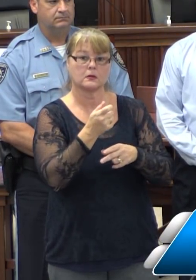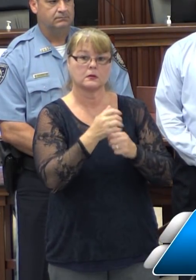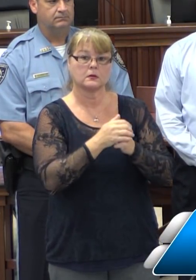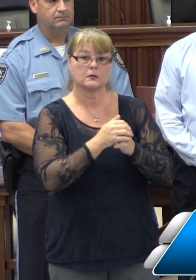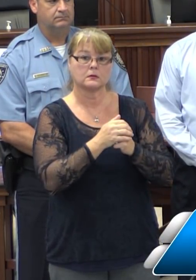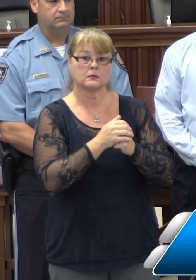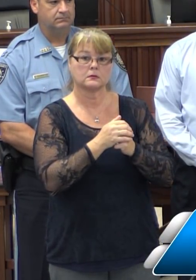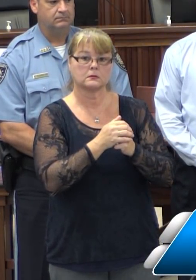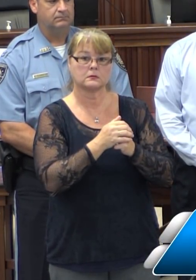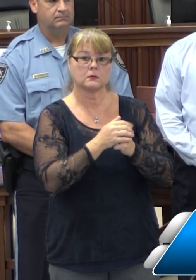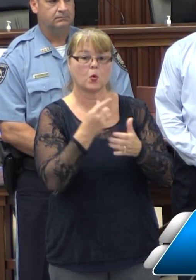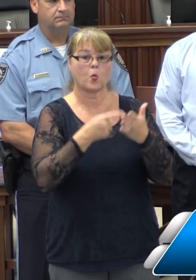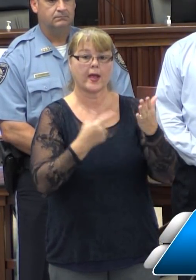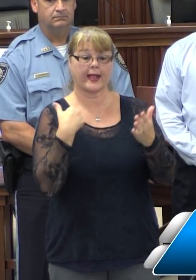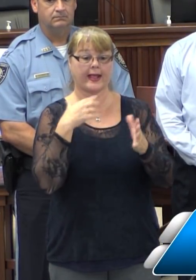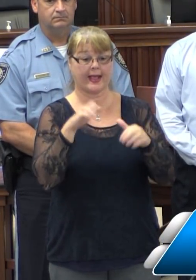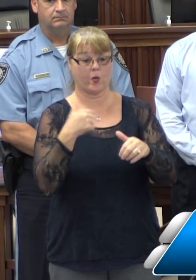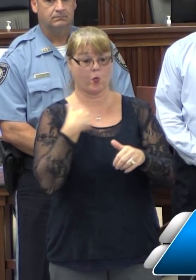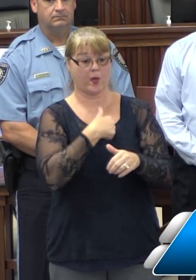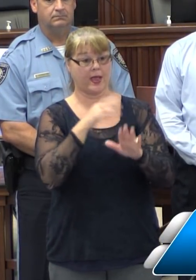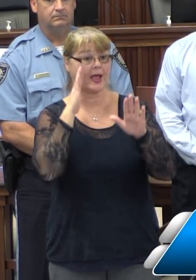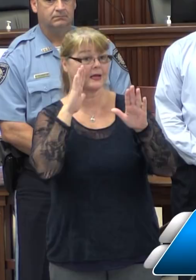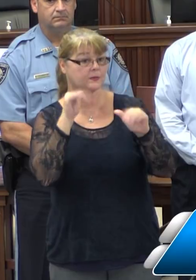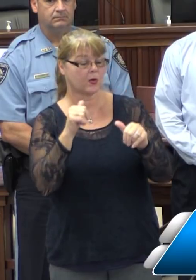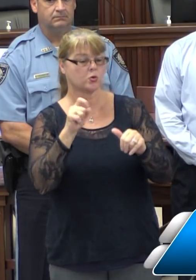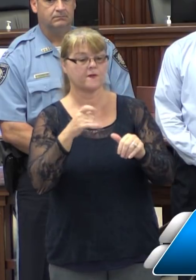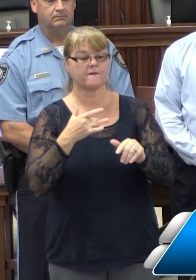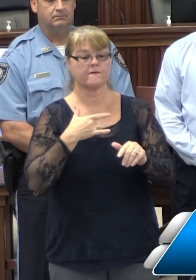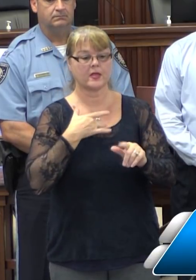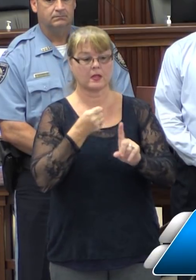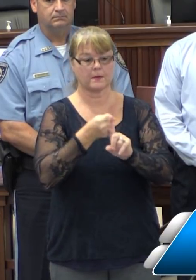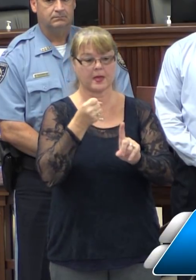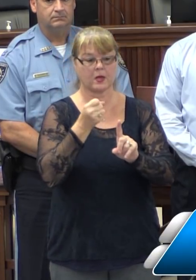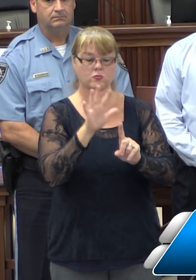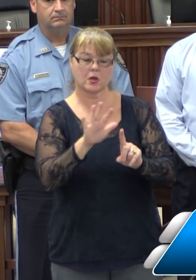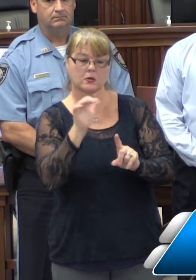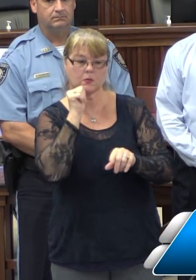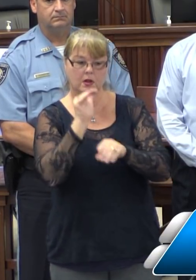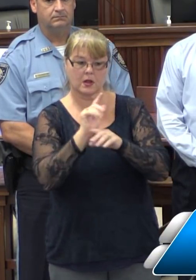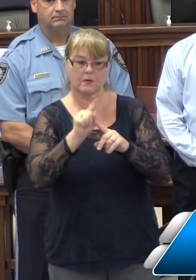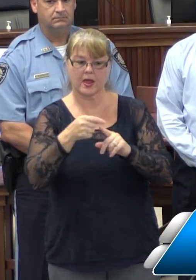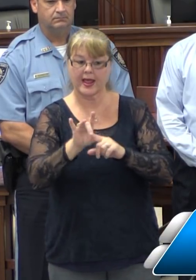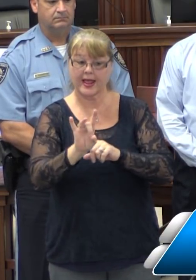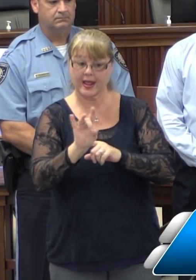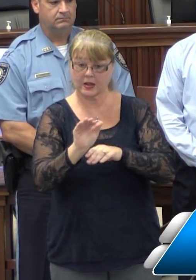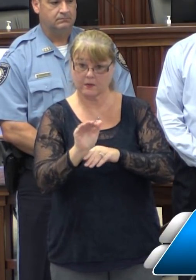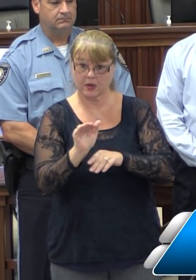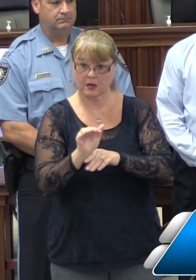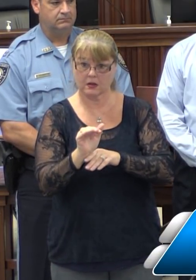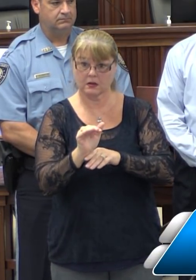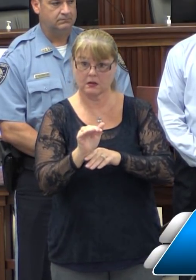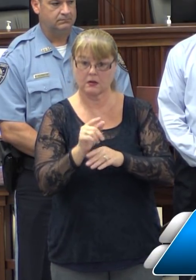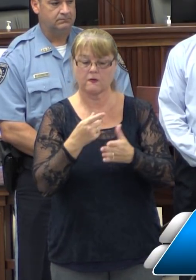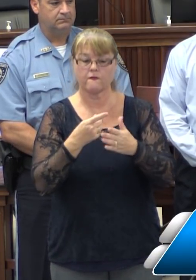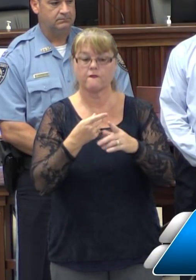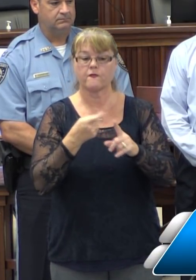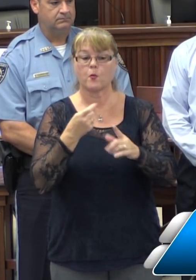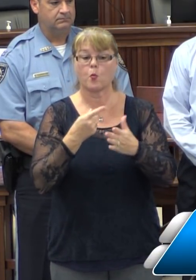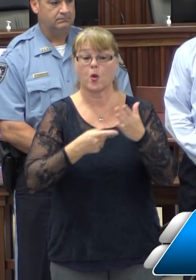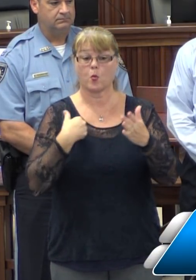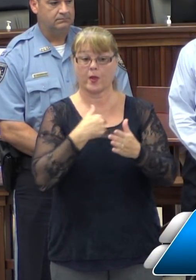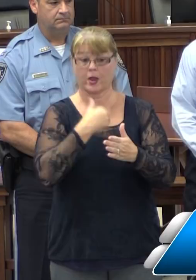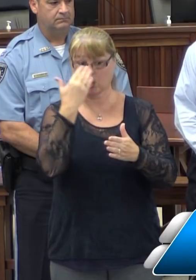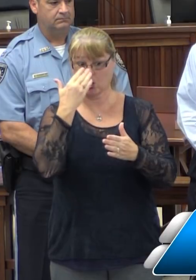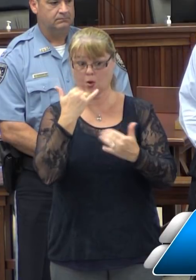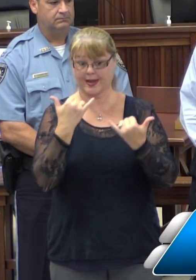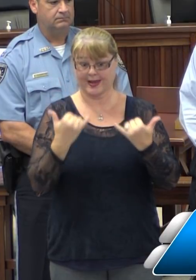walk us through what we could expect. You said we should start feeling impacts around tomorrow night around 8. Right. Can you, from what we know right now, can